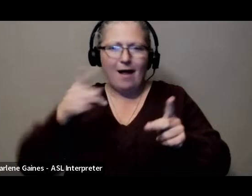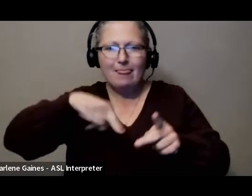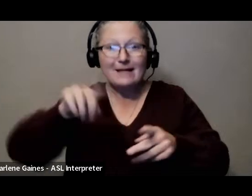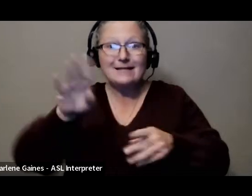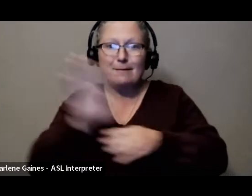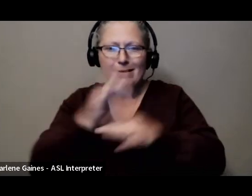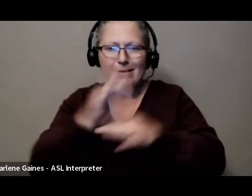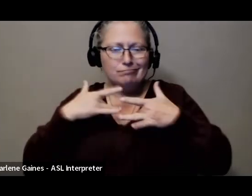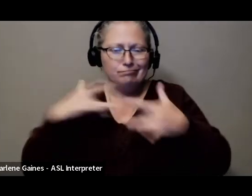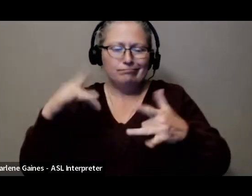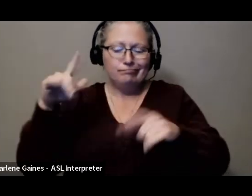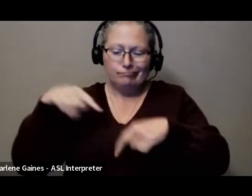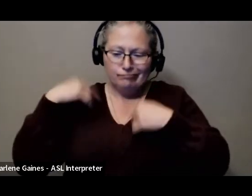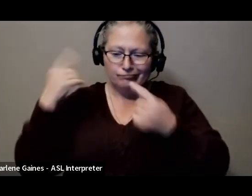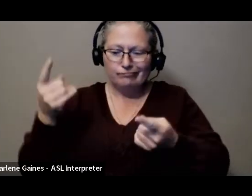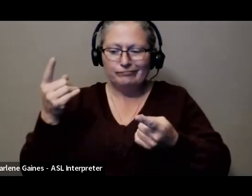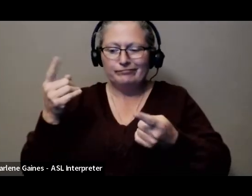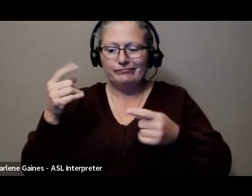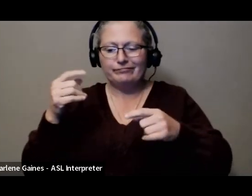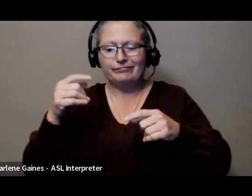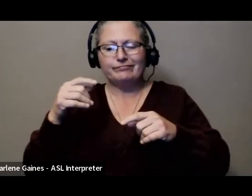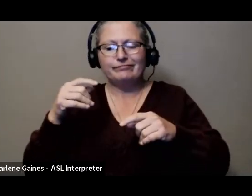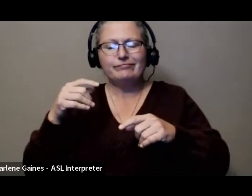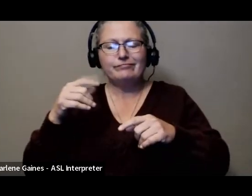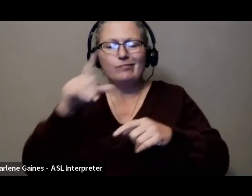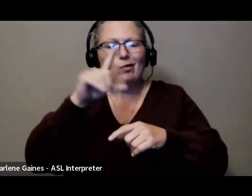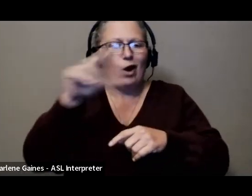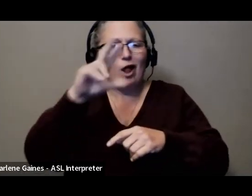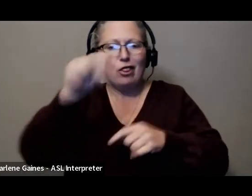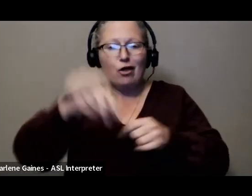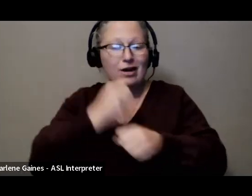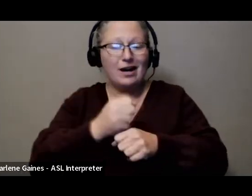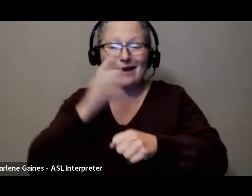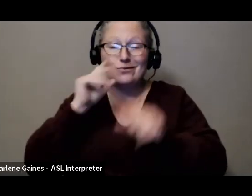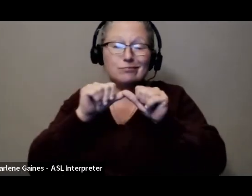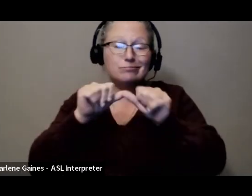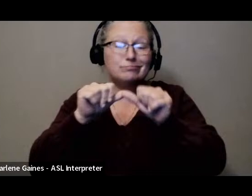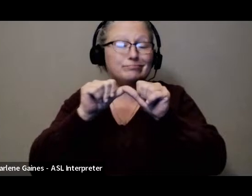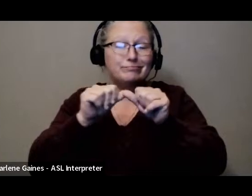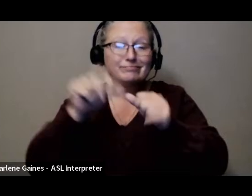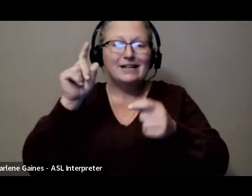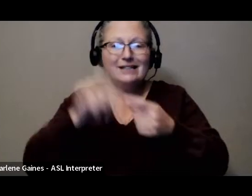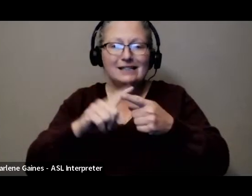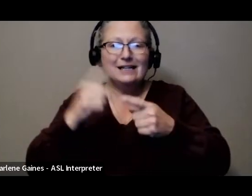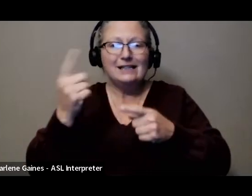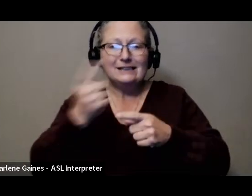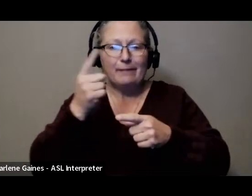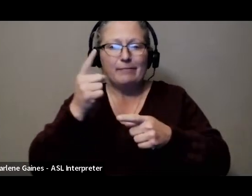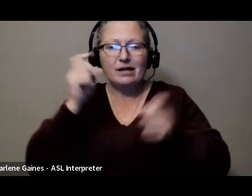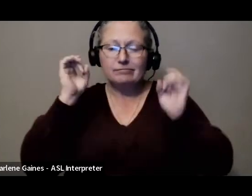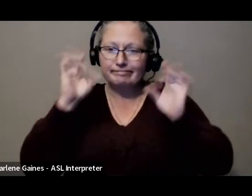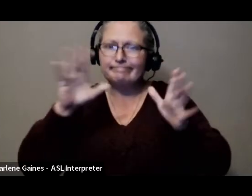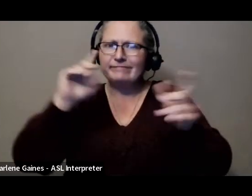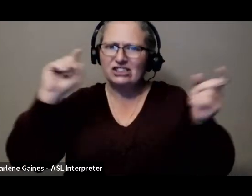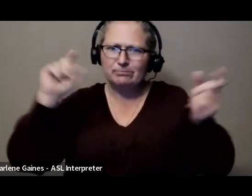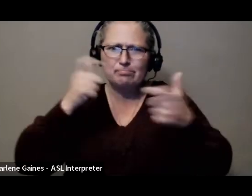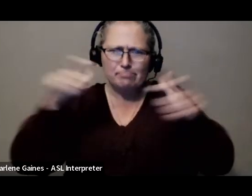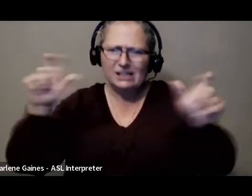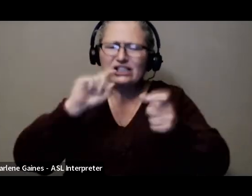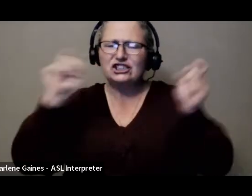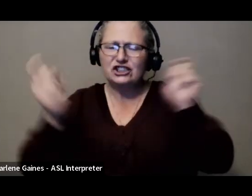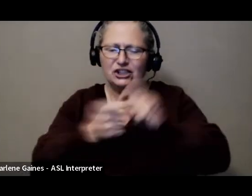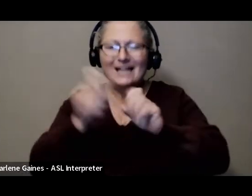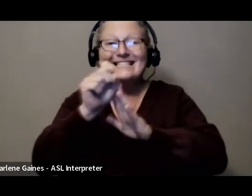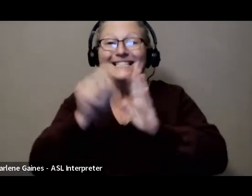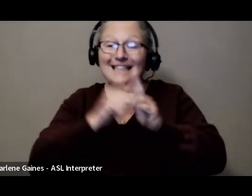as usual for 20, 30 years. And it's just going to keep going this way until something dramatically changes at the state level. But I really feel like